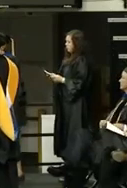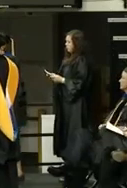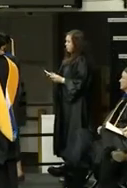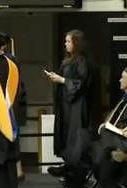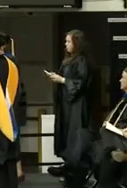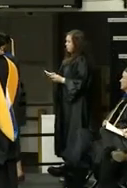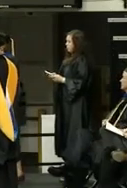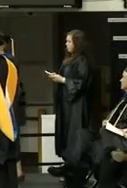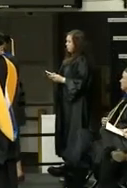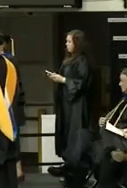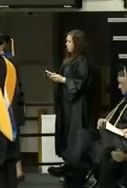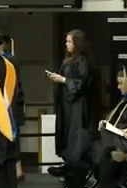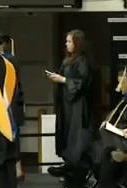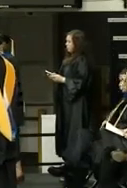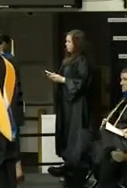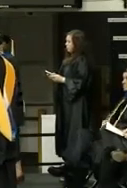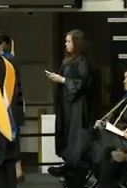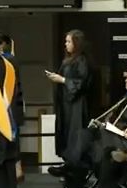Jake Lipton.